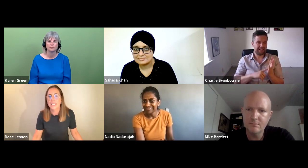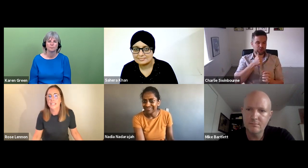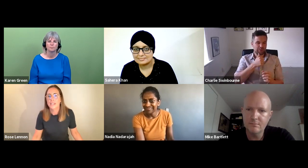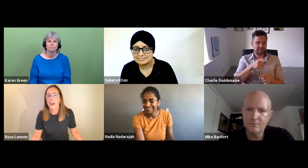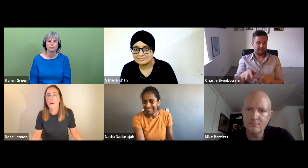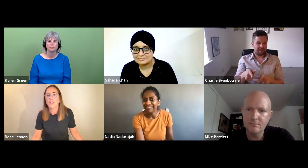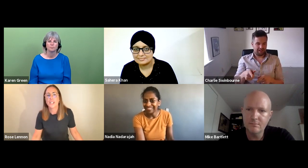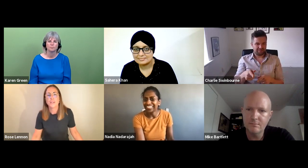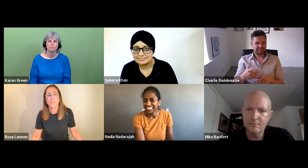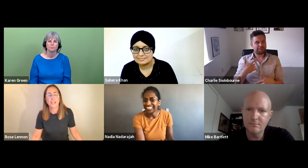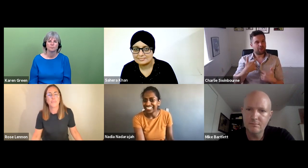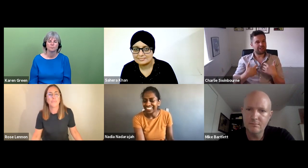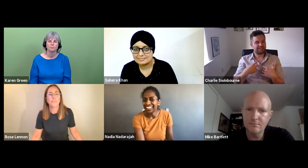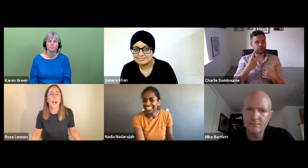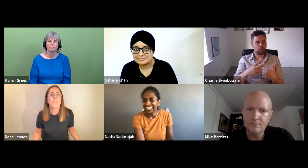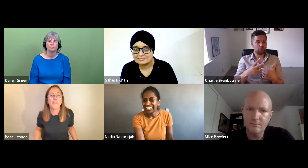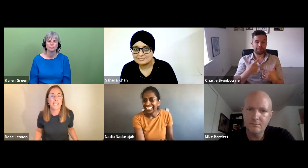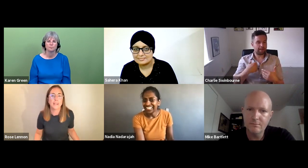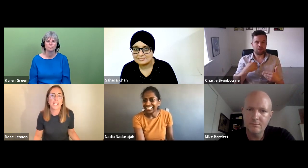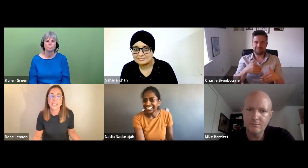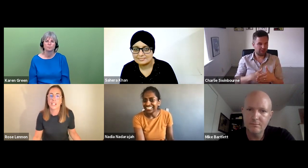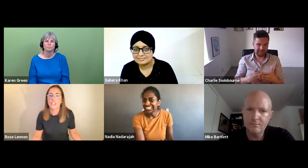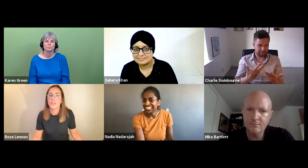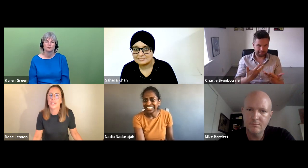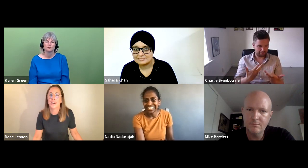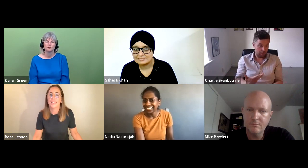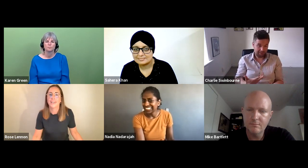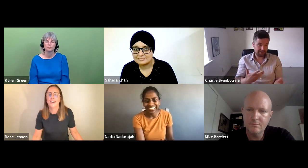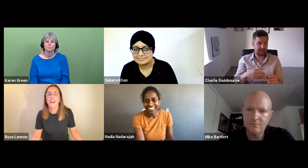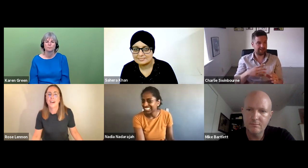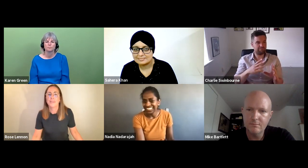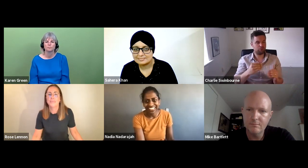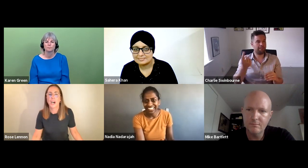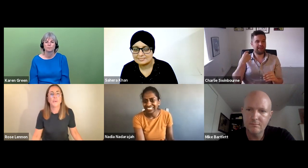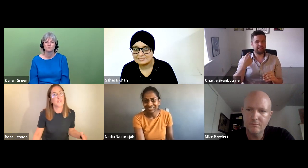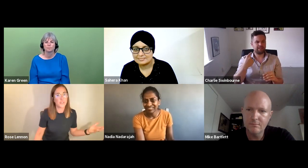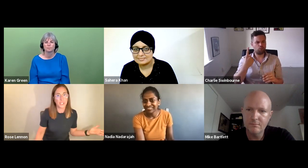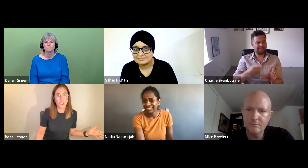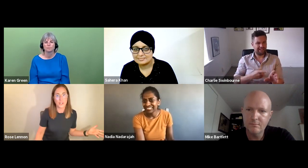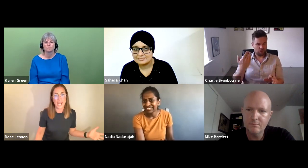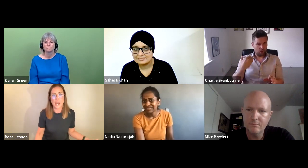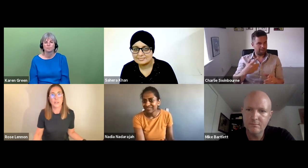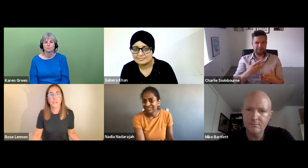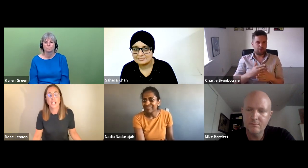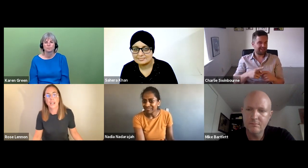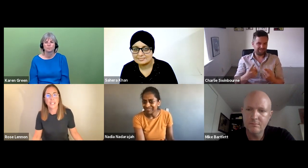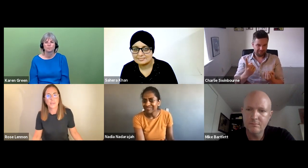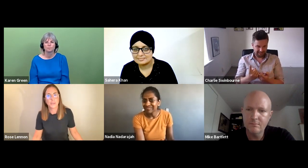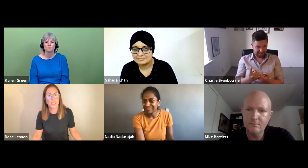really, I wanted her to be primarily a BSL user. I'm not involved in the show now, and this was 1